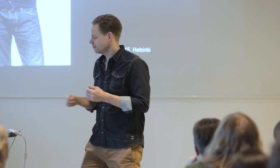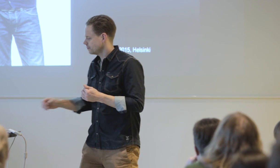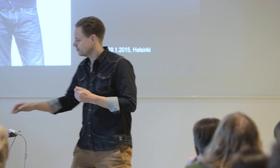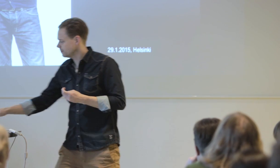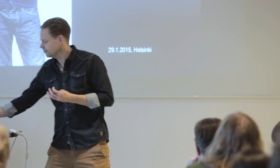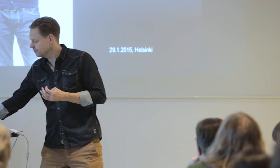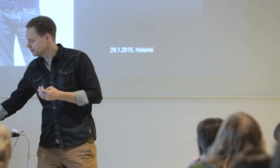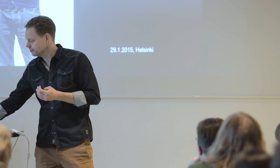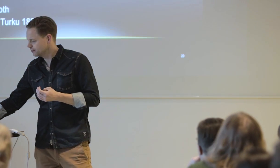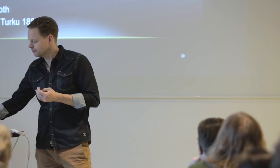until today.